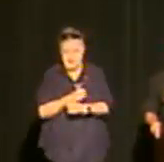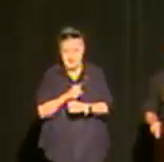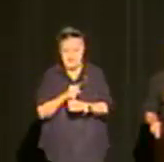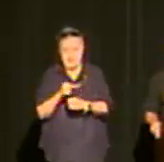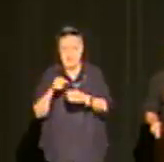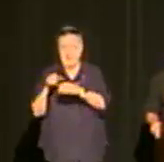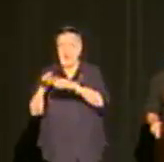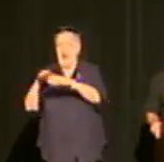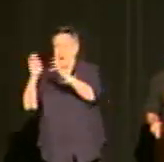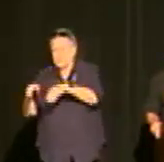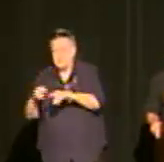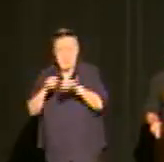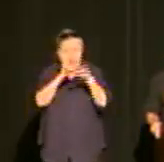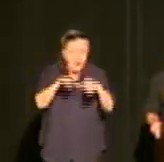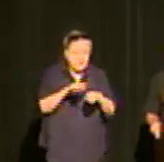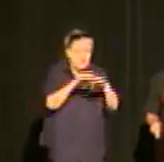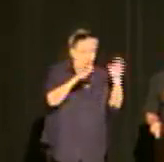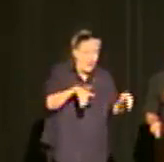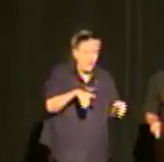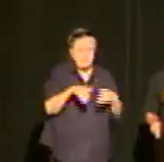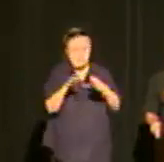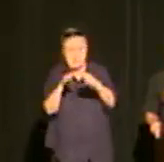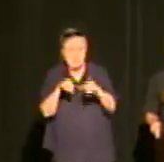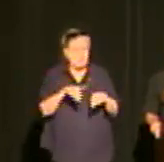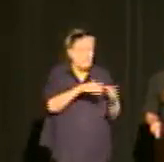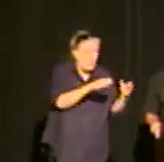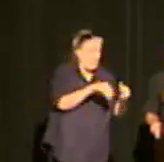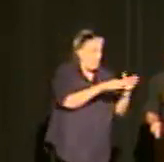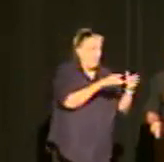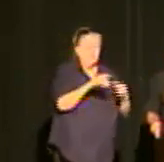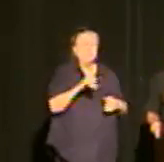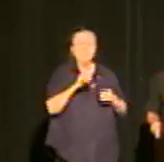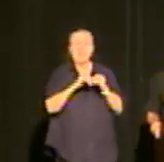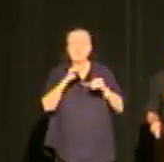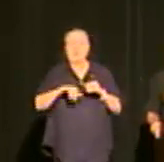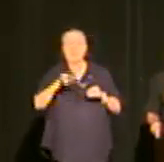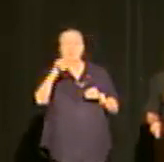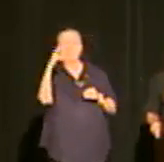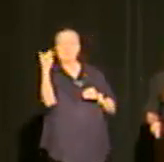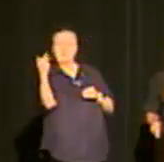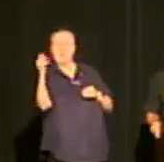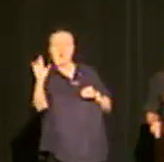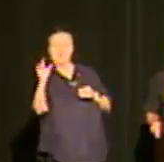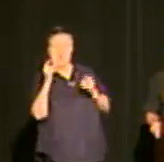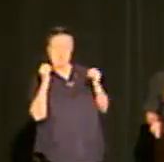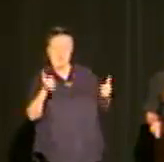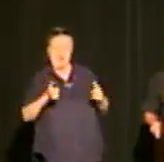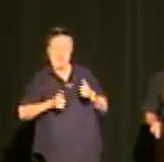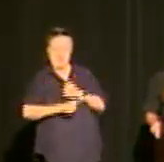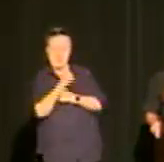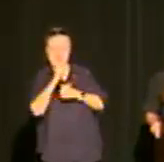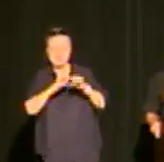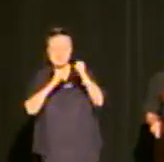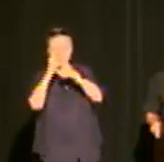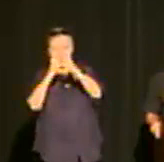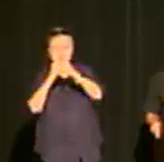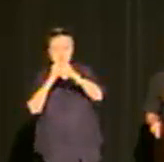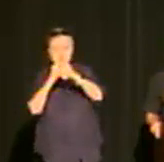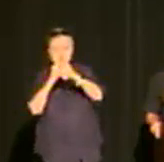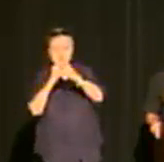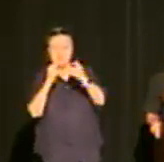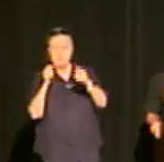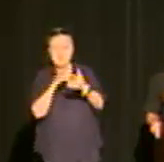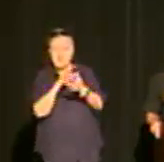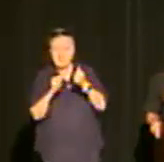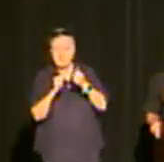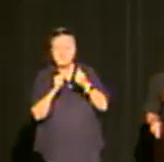door, house to house, road to road, of over 1,300 immediate threat structures, of which the DEMS, or